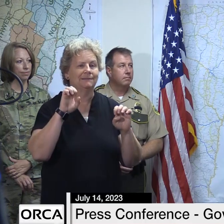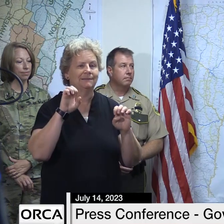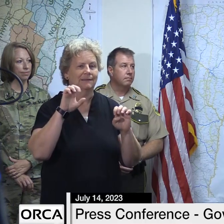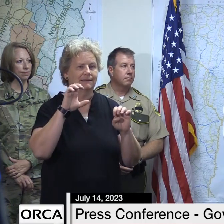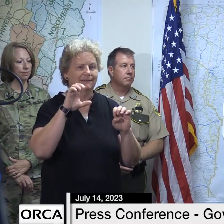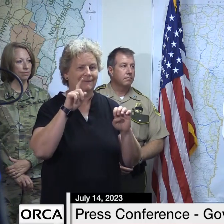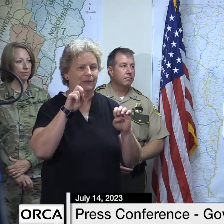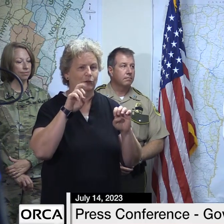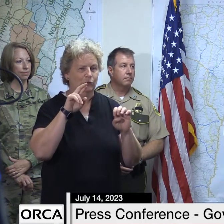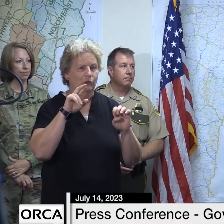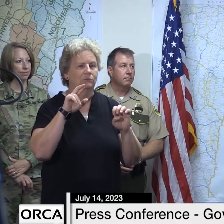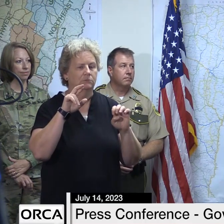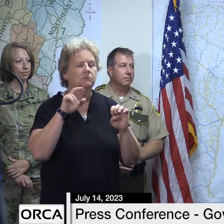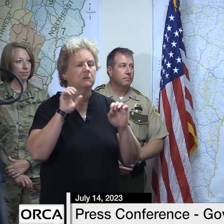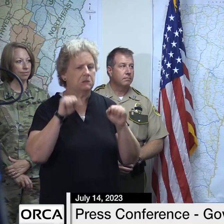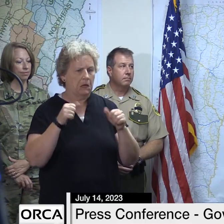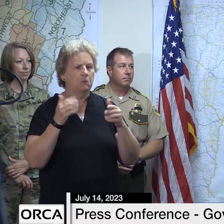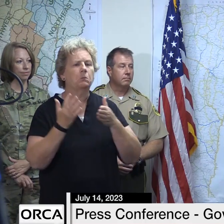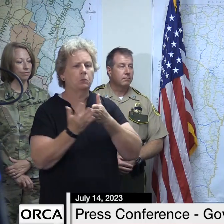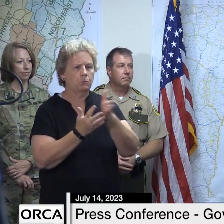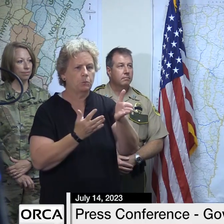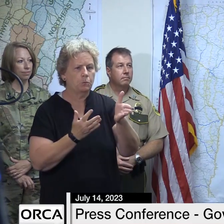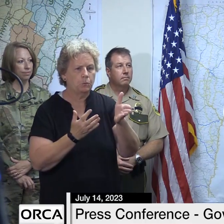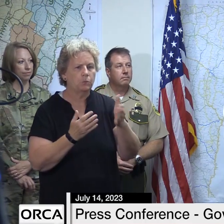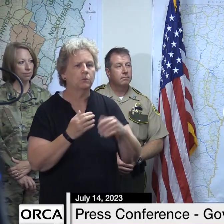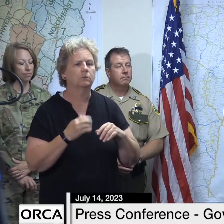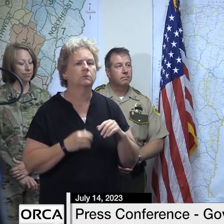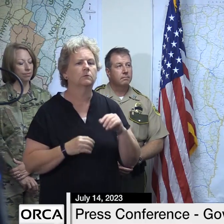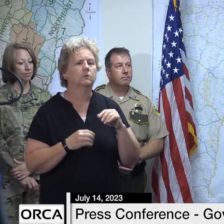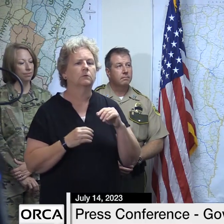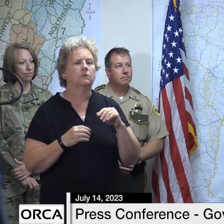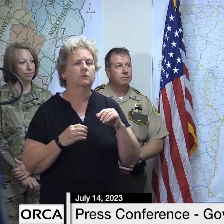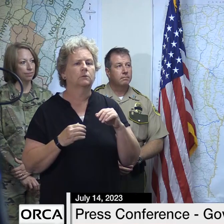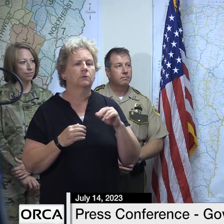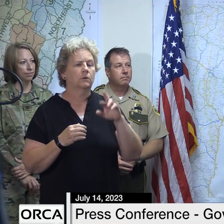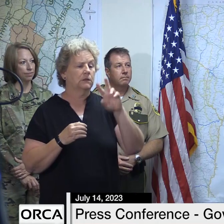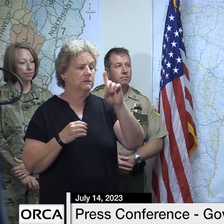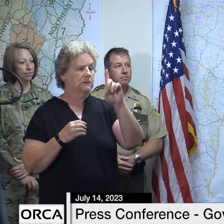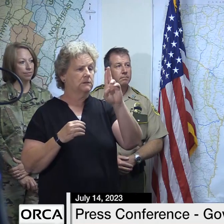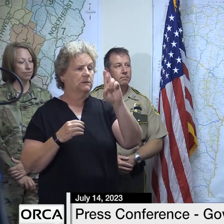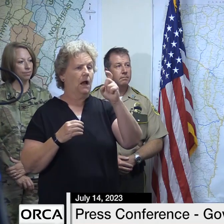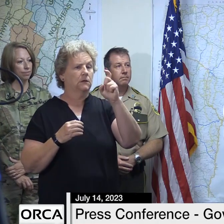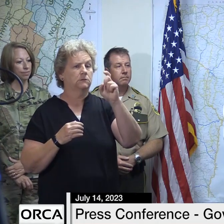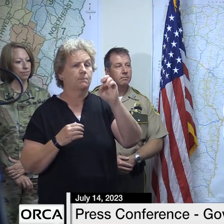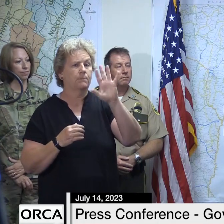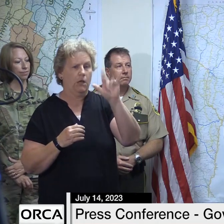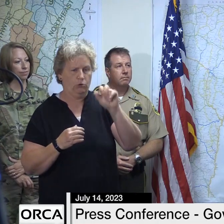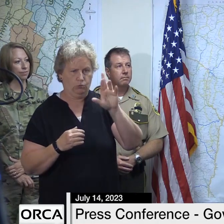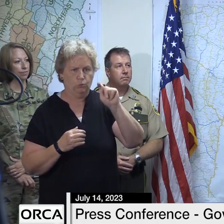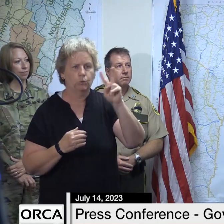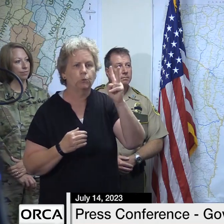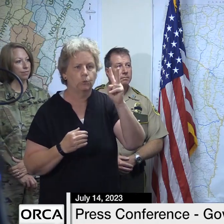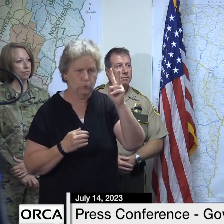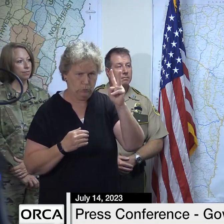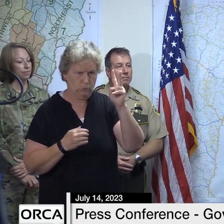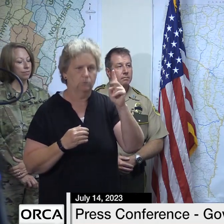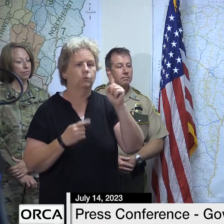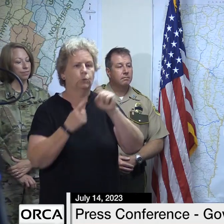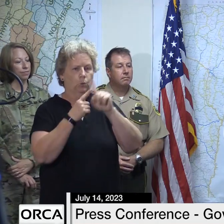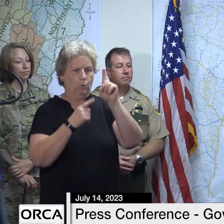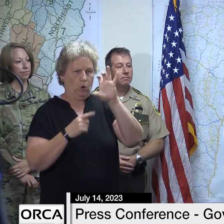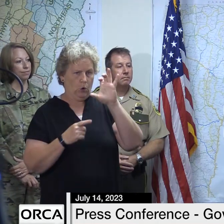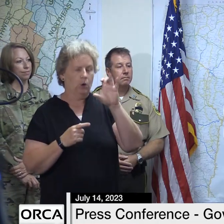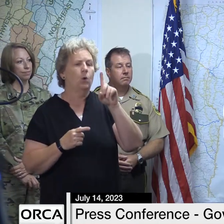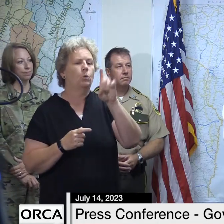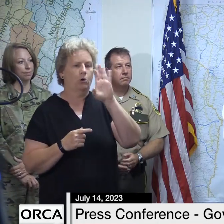passable. Route 2 in Duxbury between Vermont 100 and Vermont 100B. Route 2 in